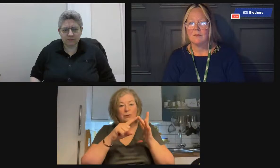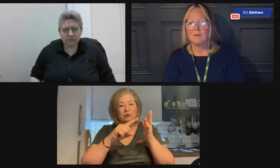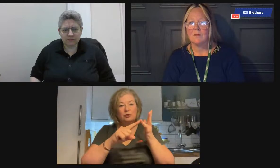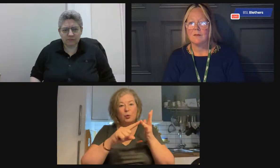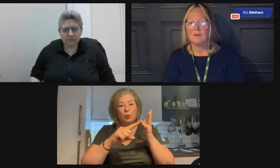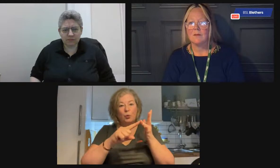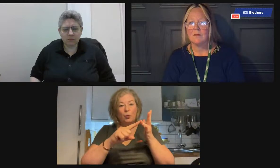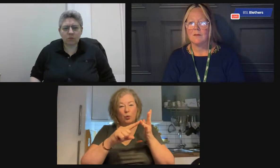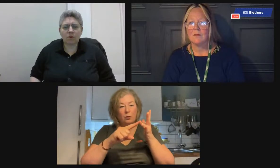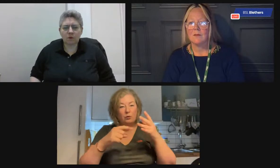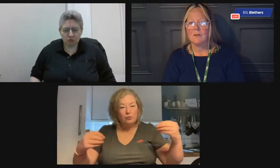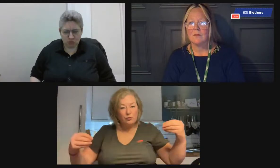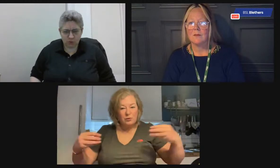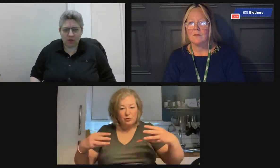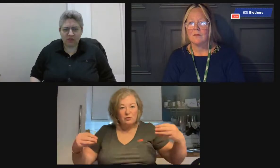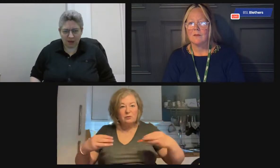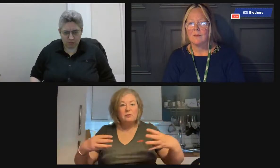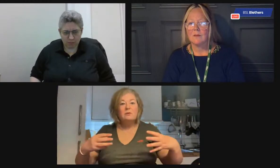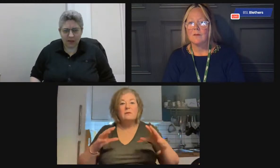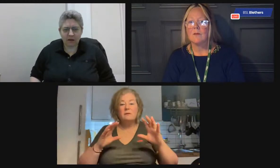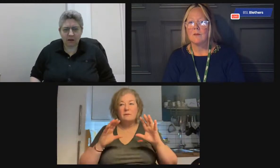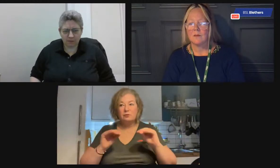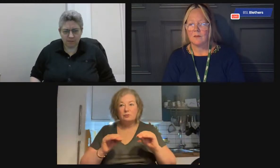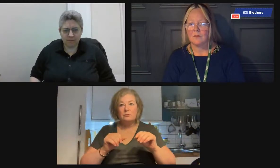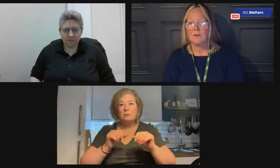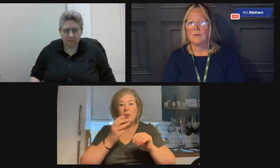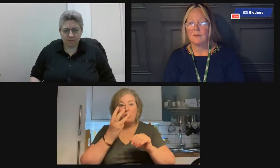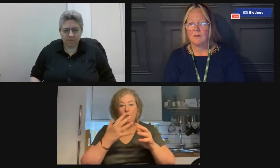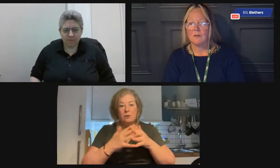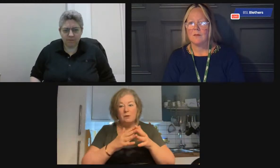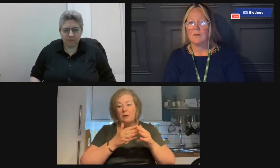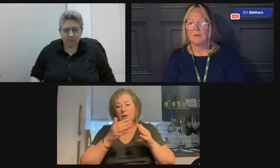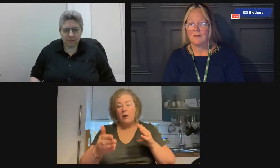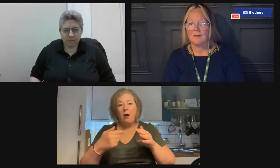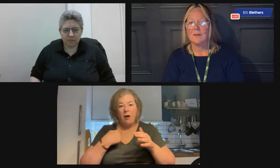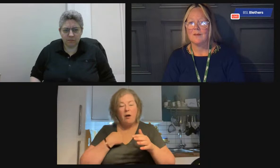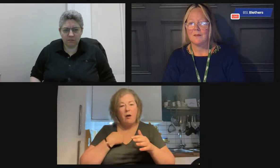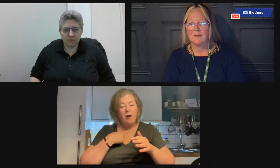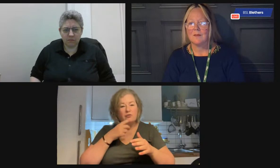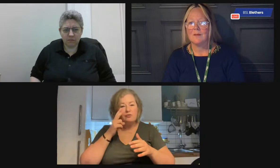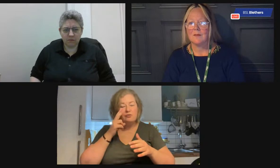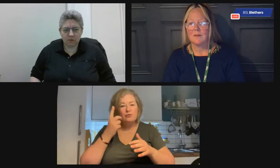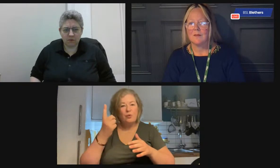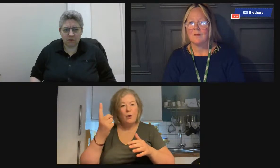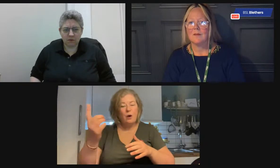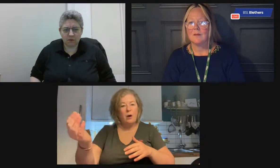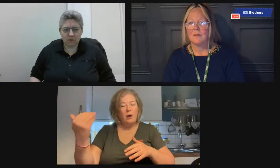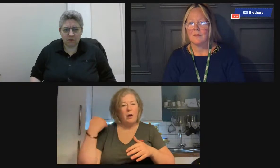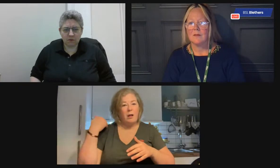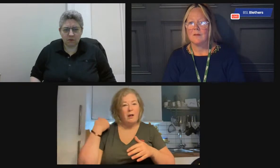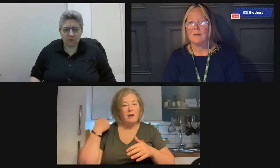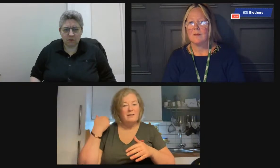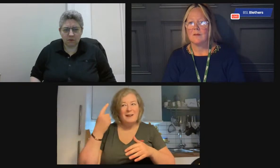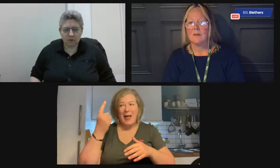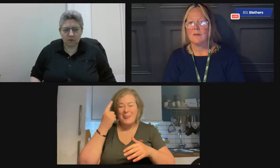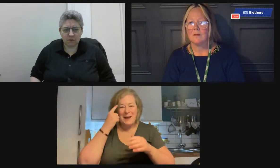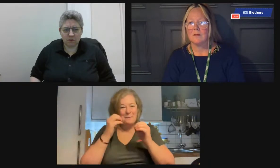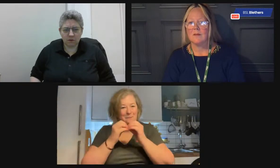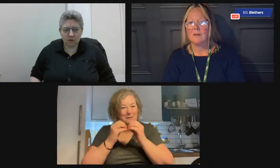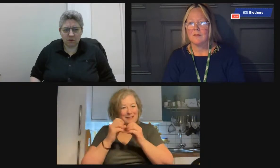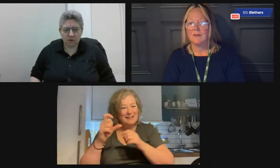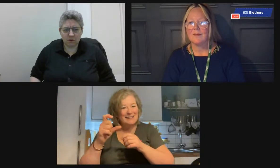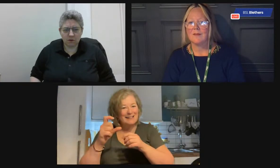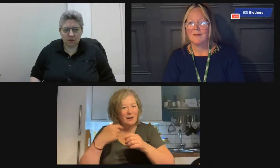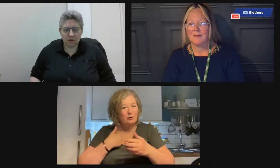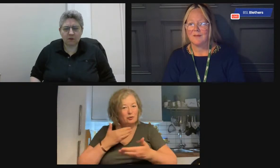got radiotherapy, and I'd finished that, I'd 3 weeks of that, someone had